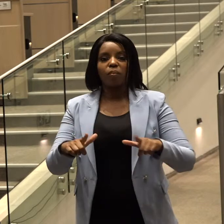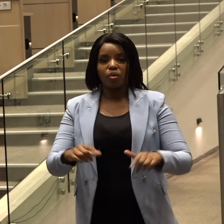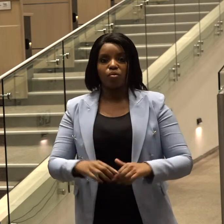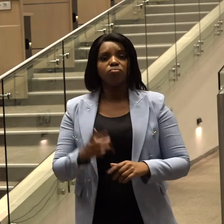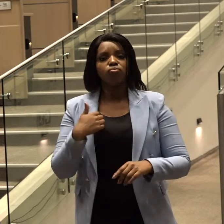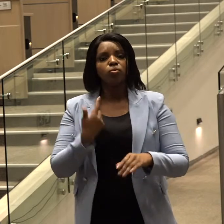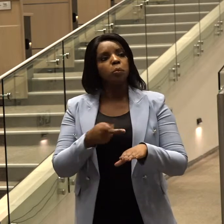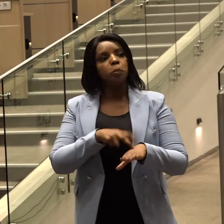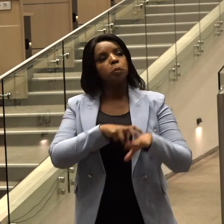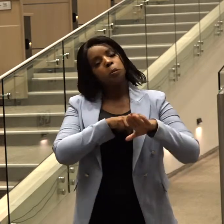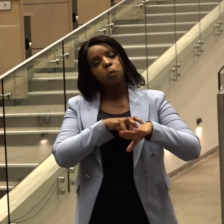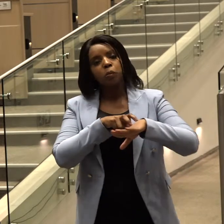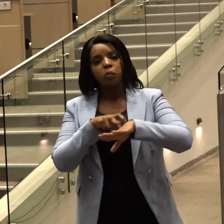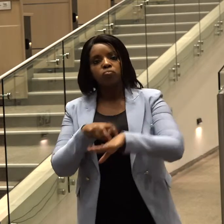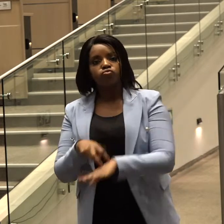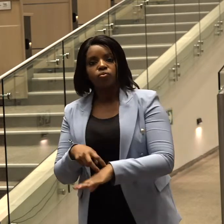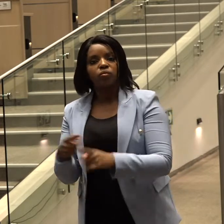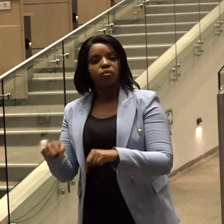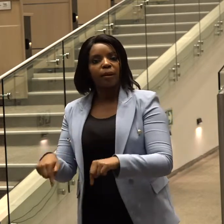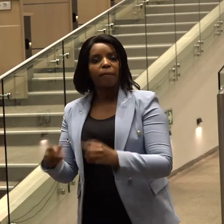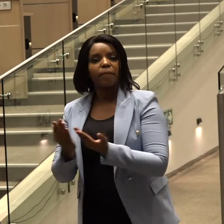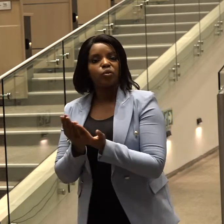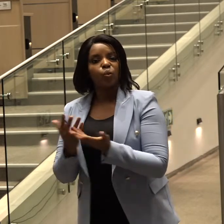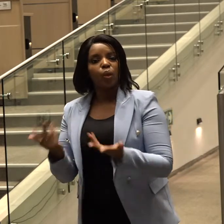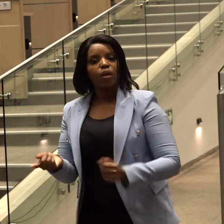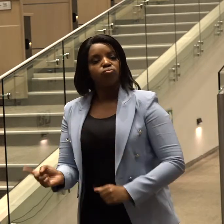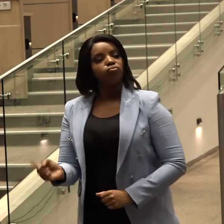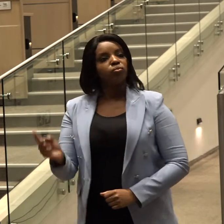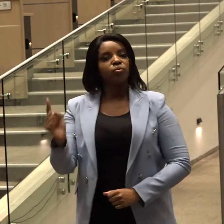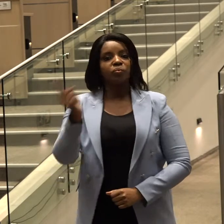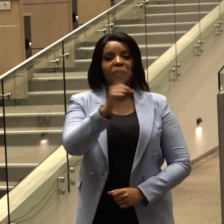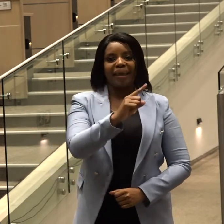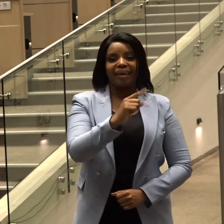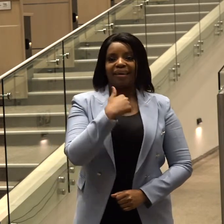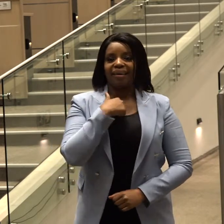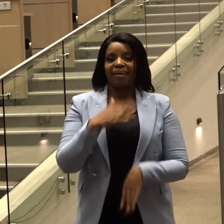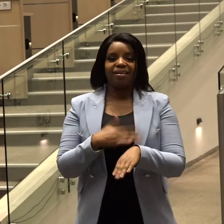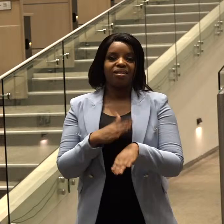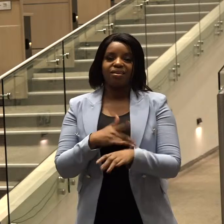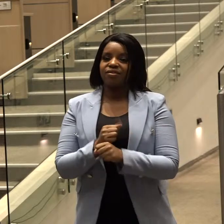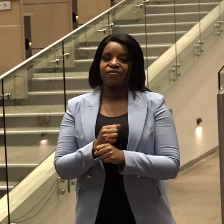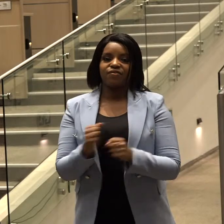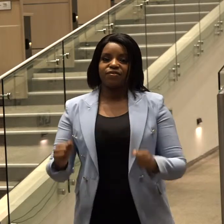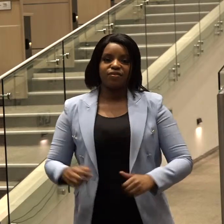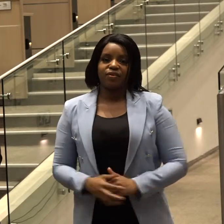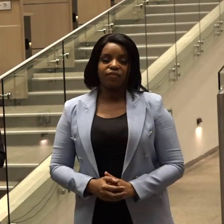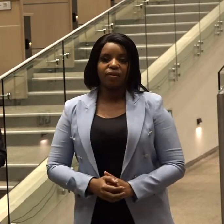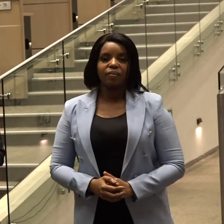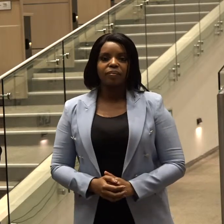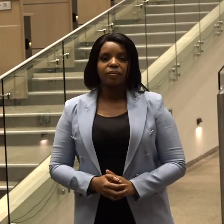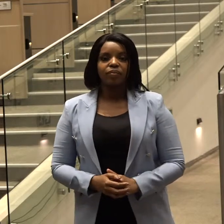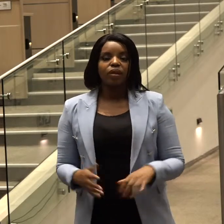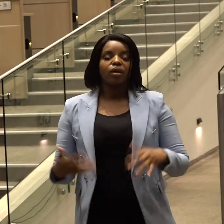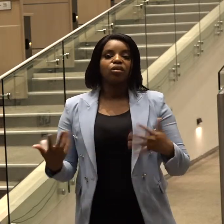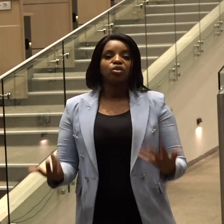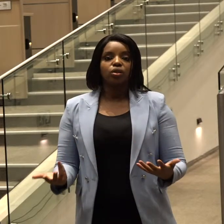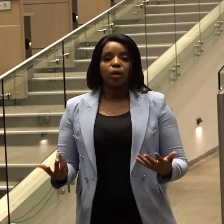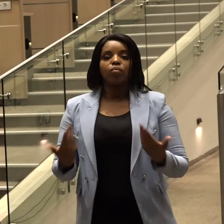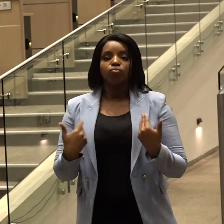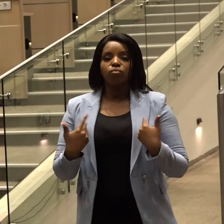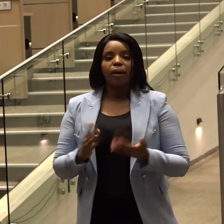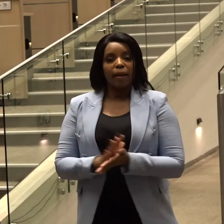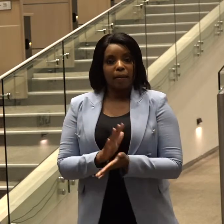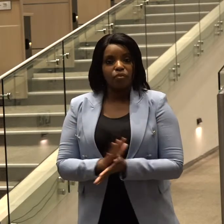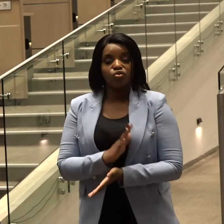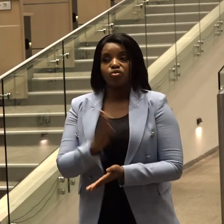here and going back but I was never late so whilst we appreciate the invite